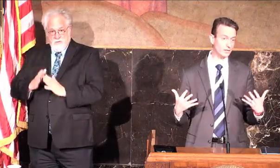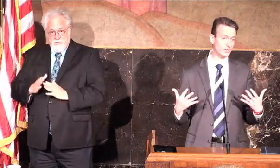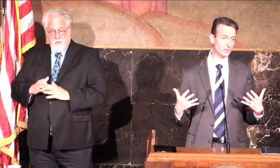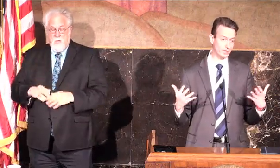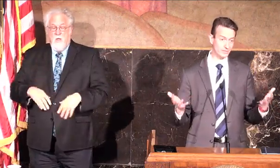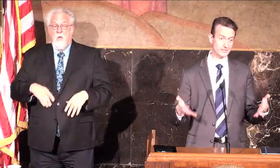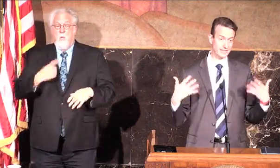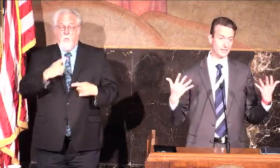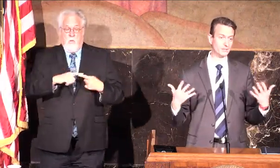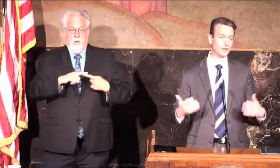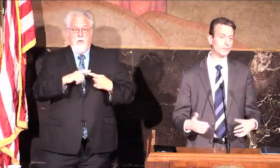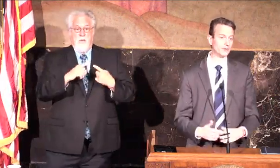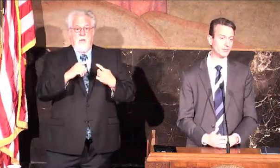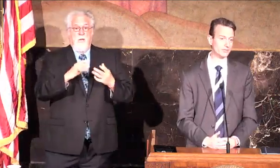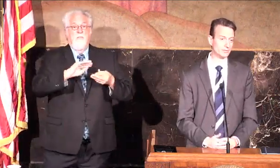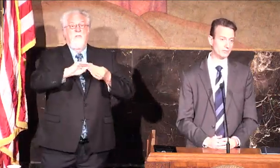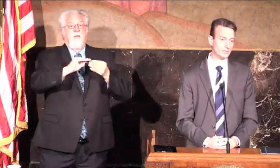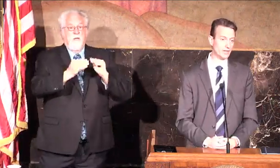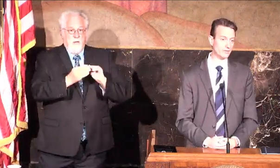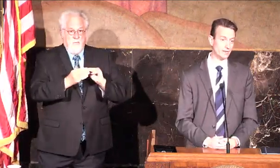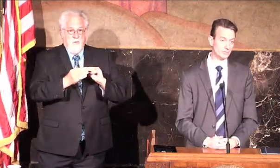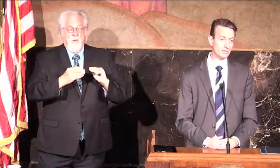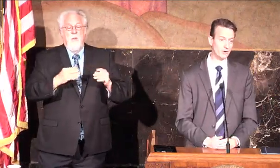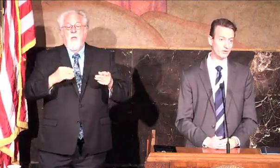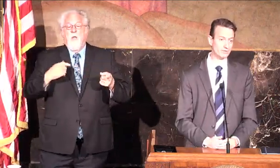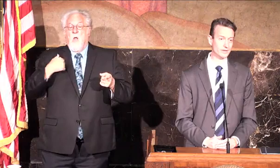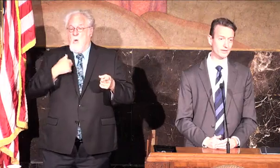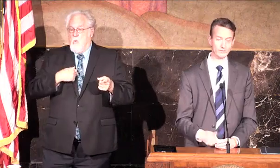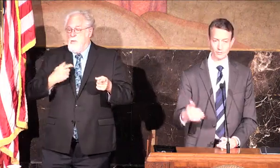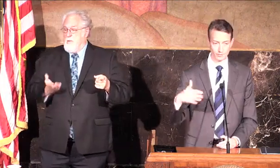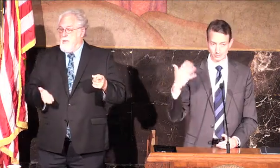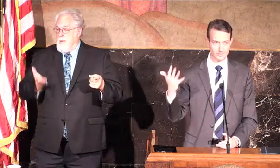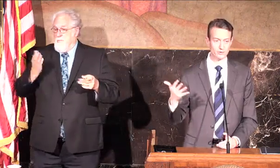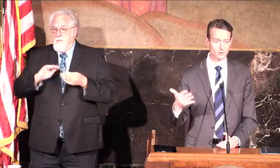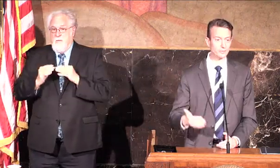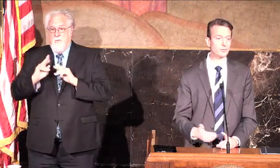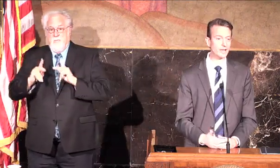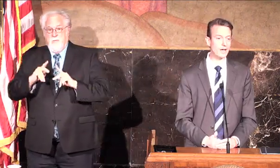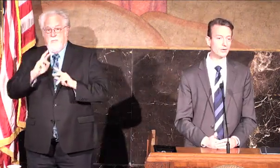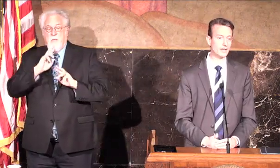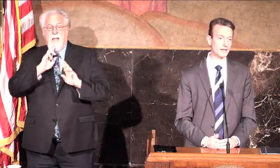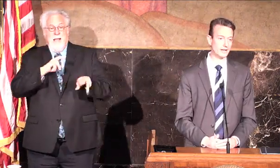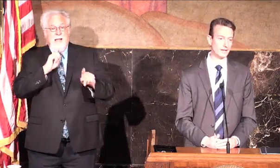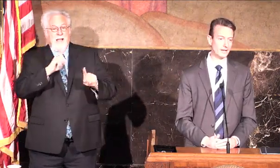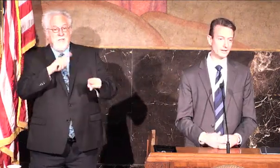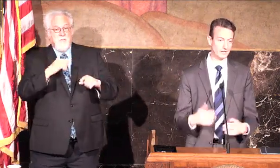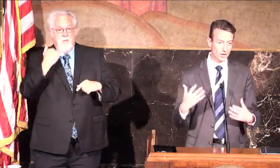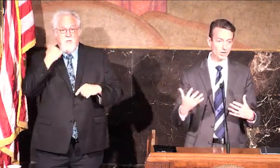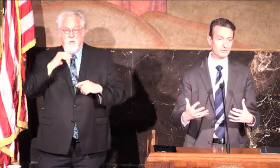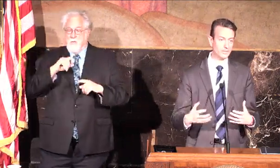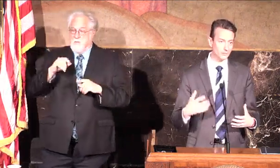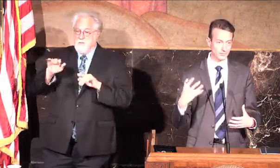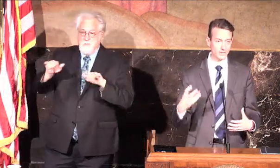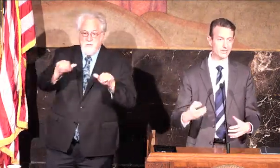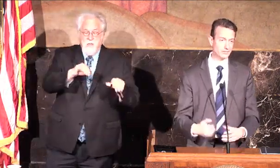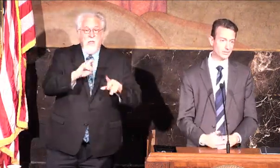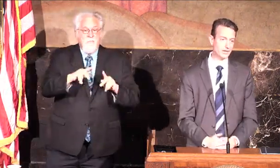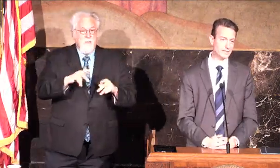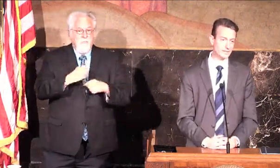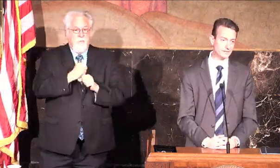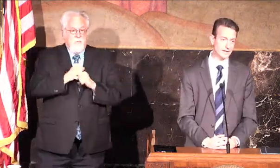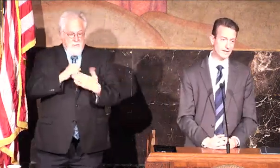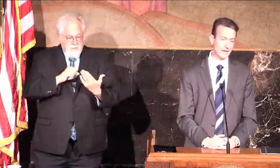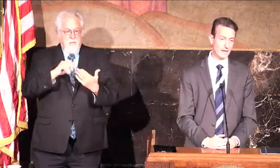seeing. Luckily, we've been able to scale up the number of individuals that we have answering calls. We have over 700 people now calling people and making